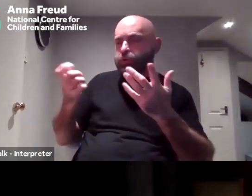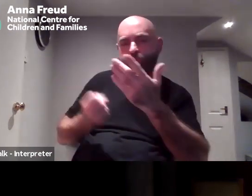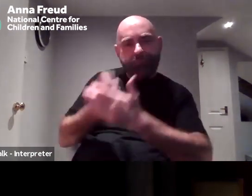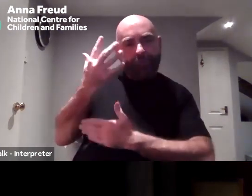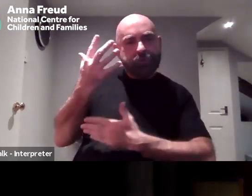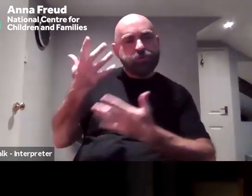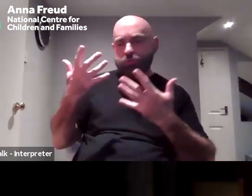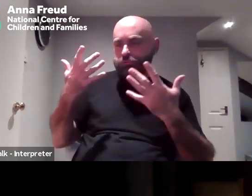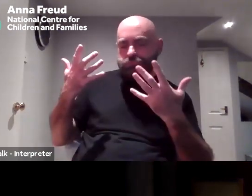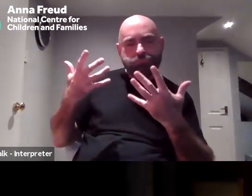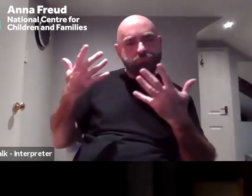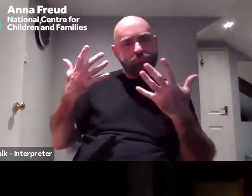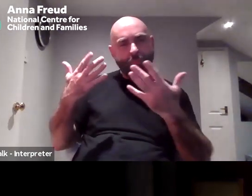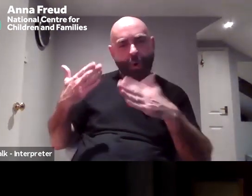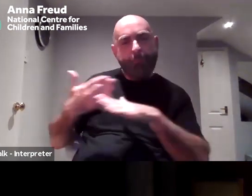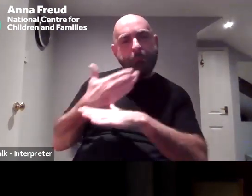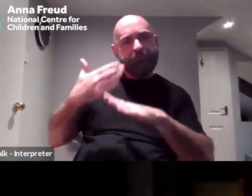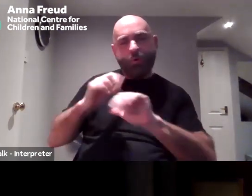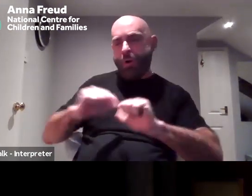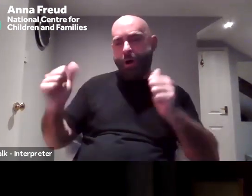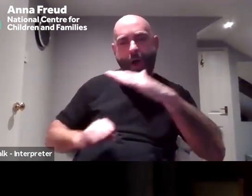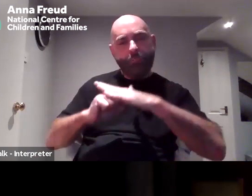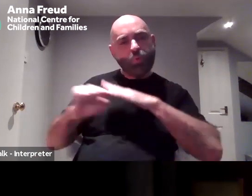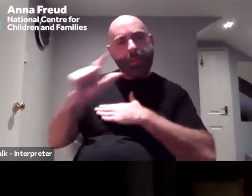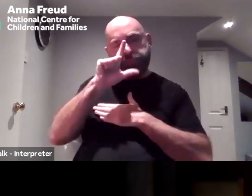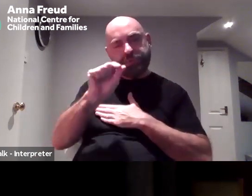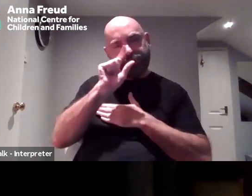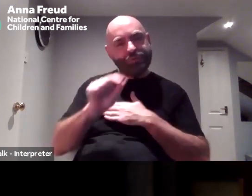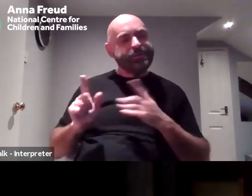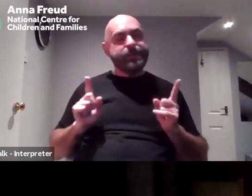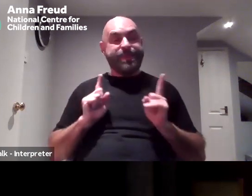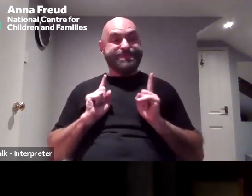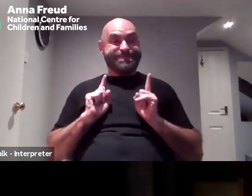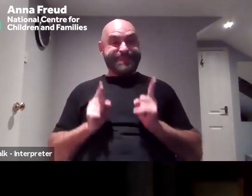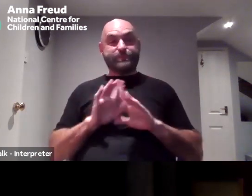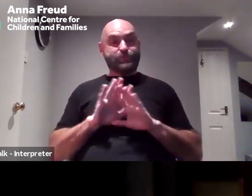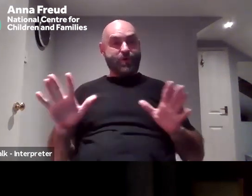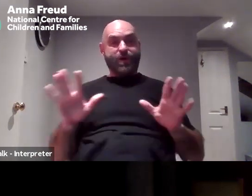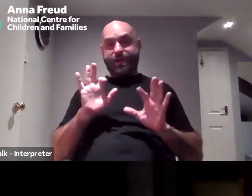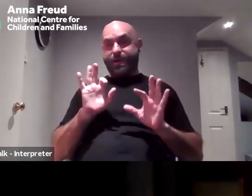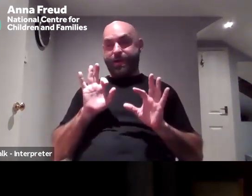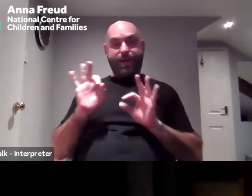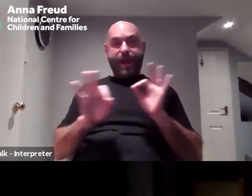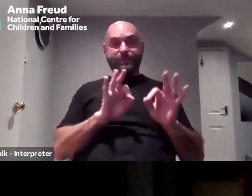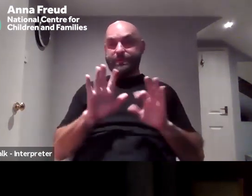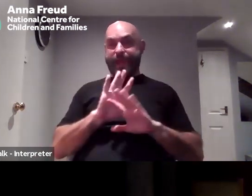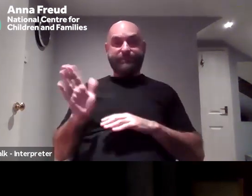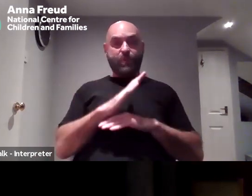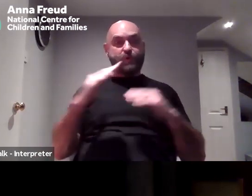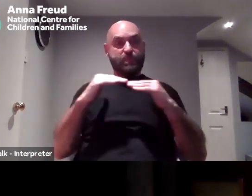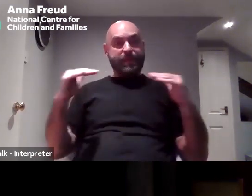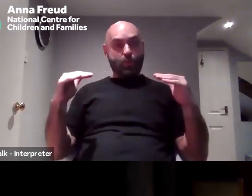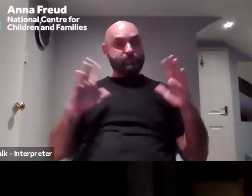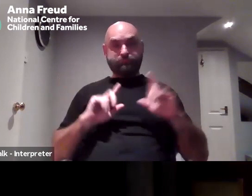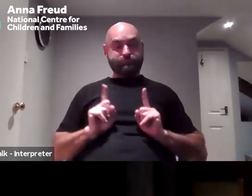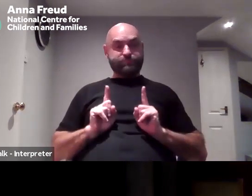and to perform up to their potential. So that's not asking for everyone to be equal or